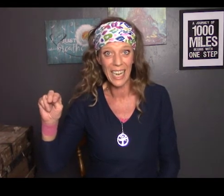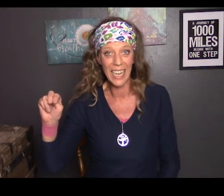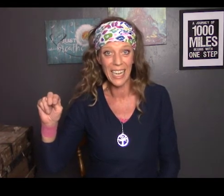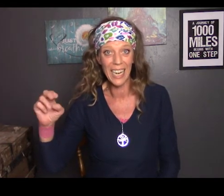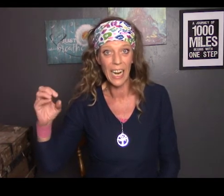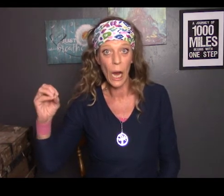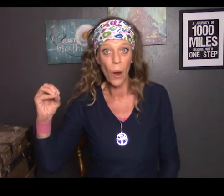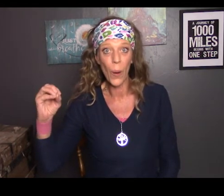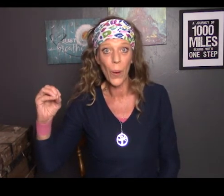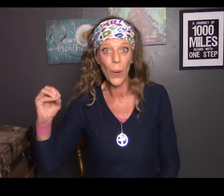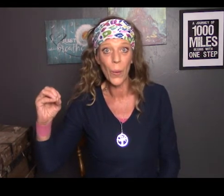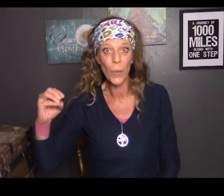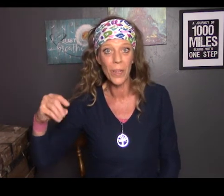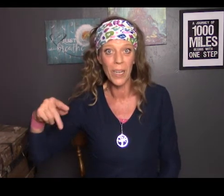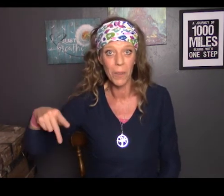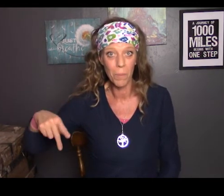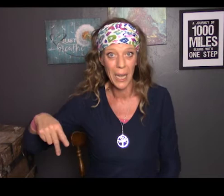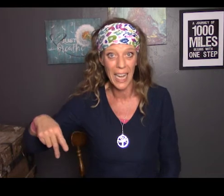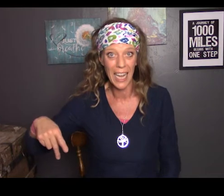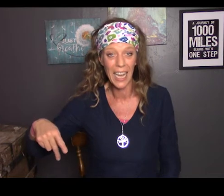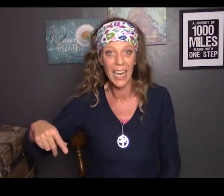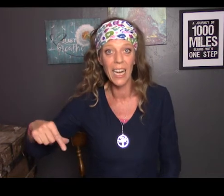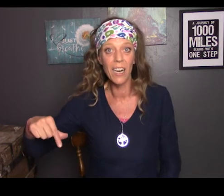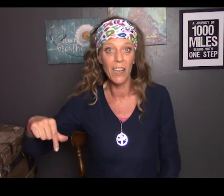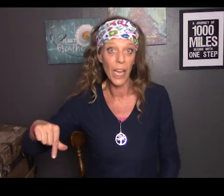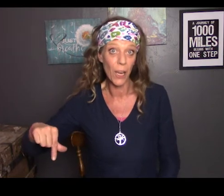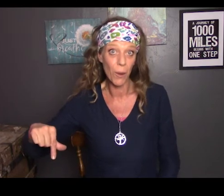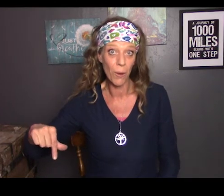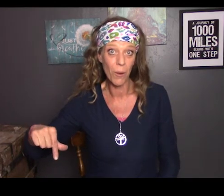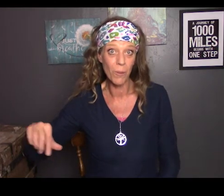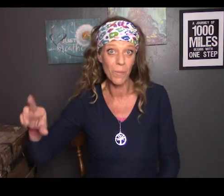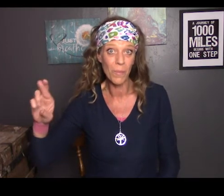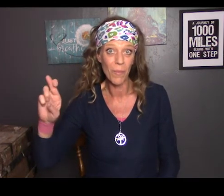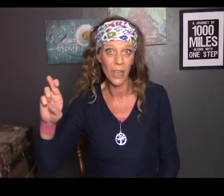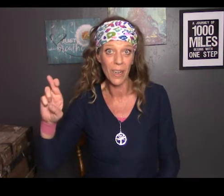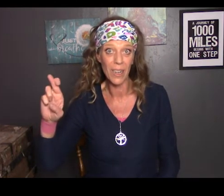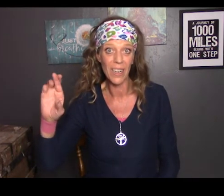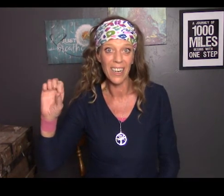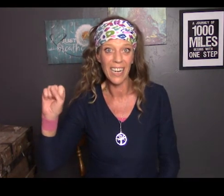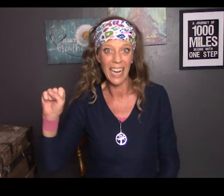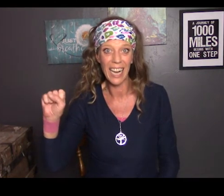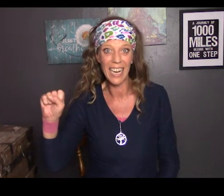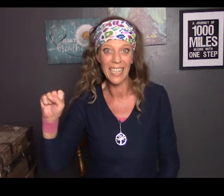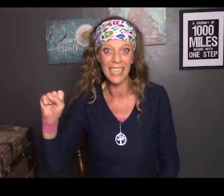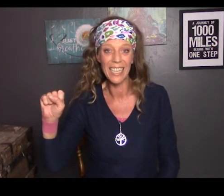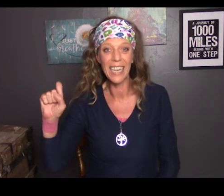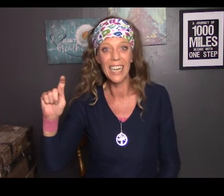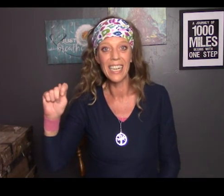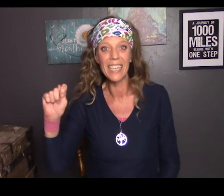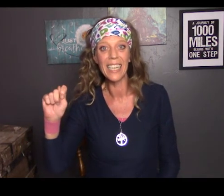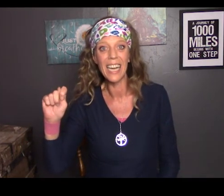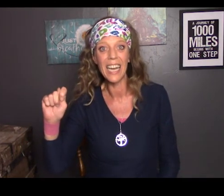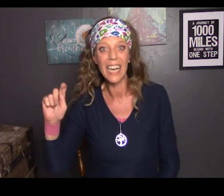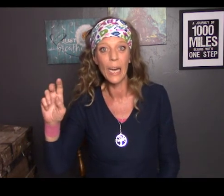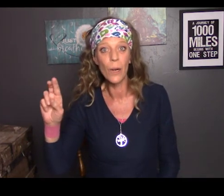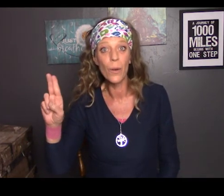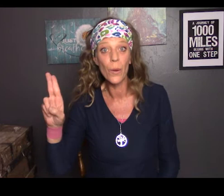N, O, P, Q, R, S, T,